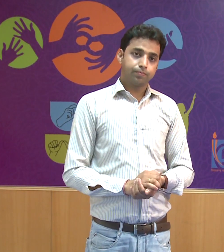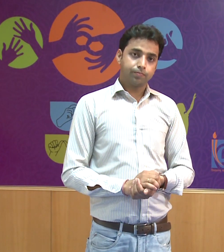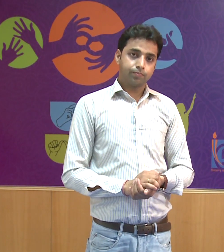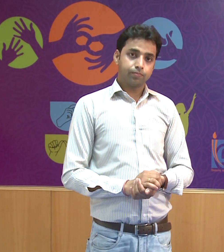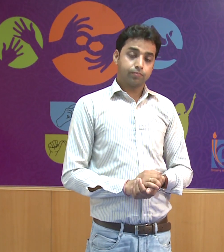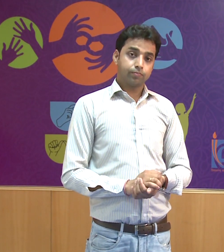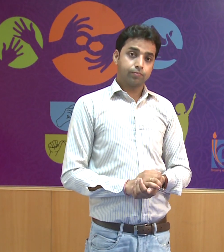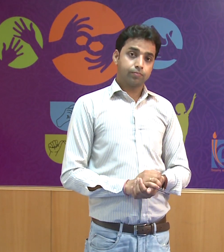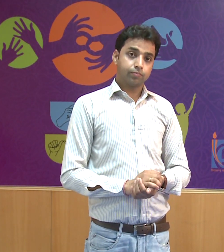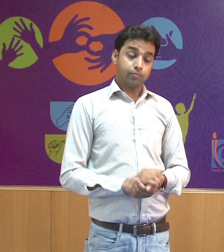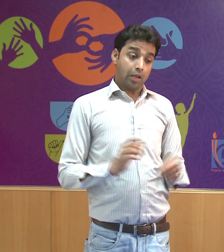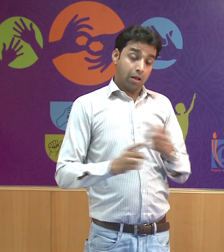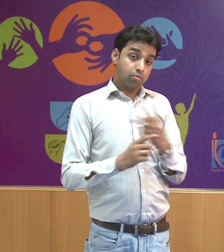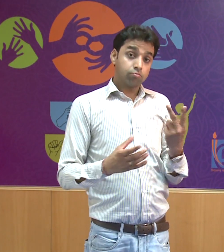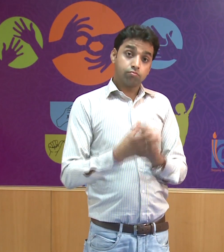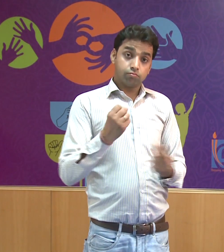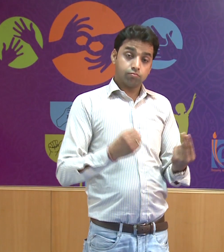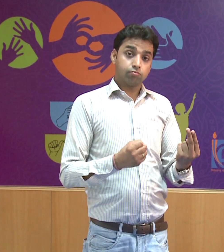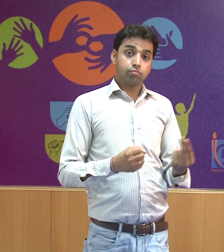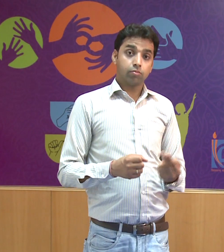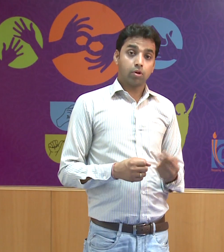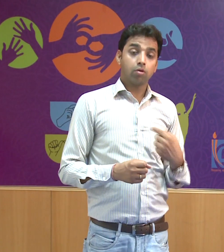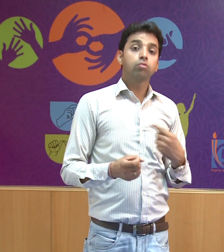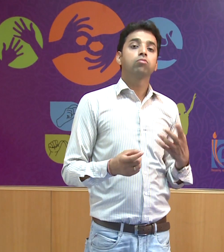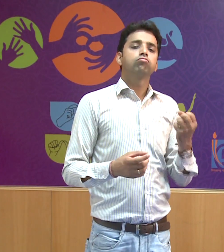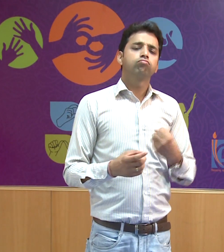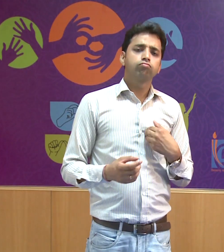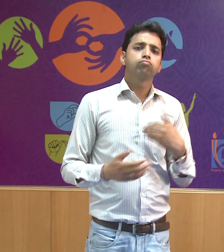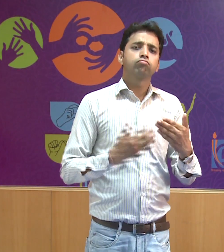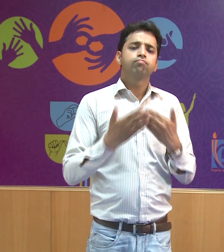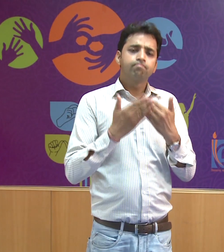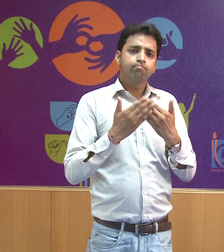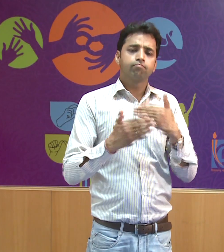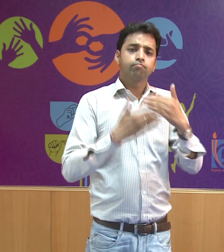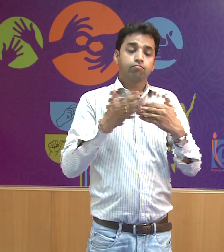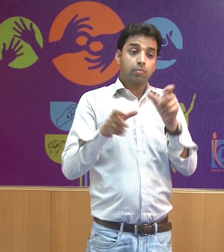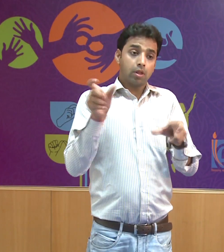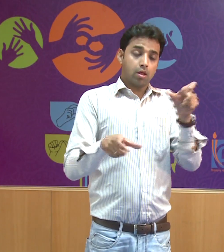As both of them wanted to educate the Indians in their own way.